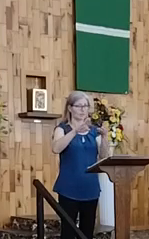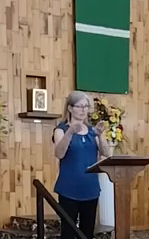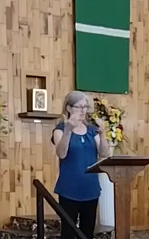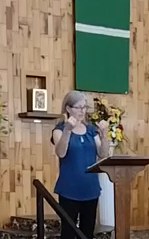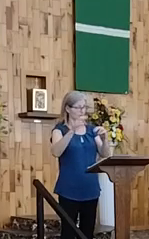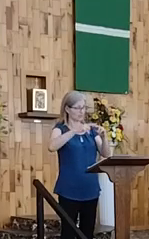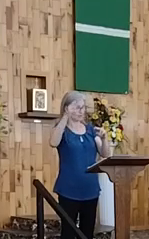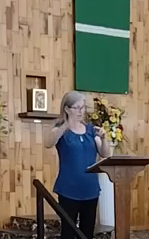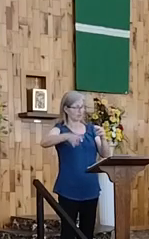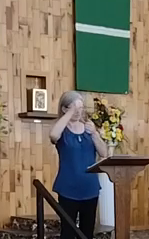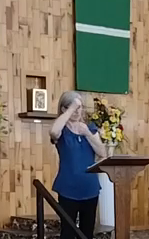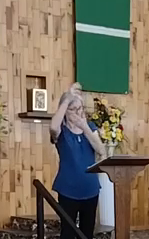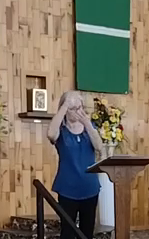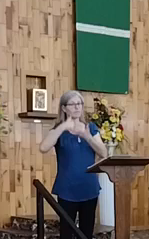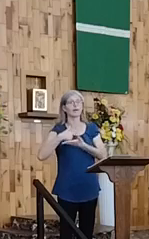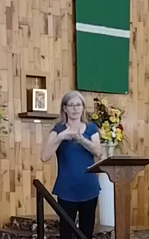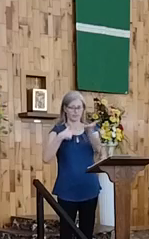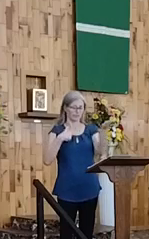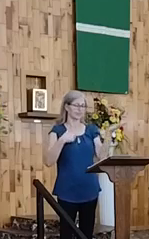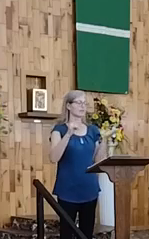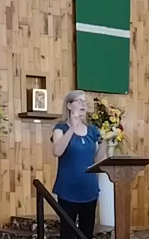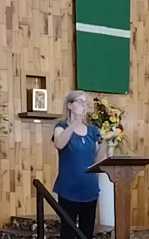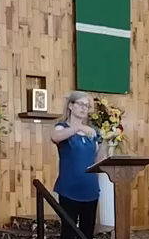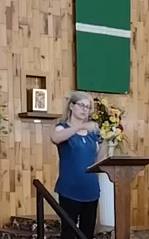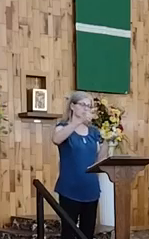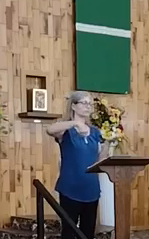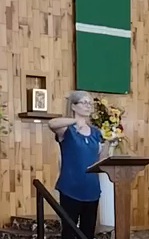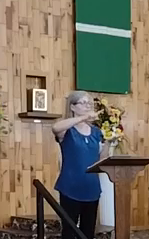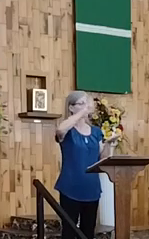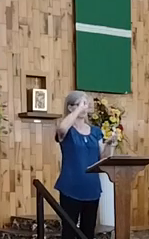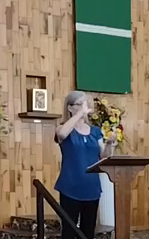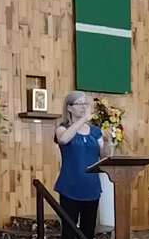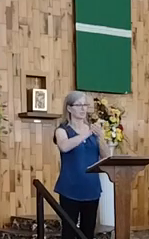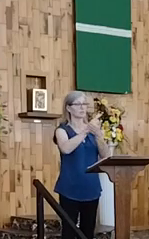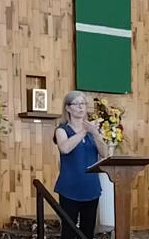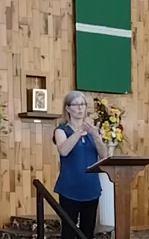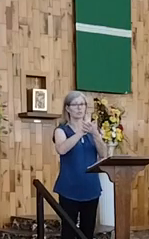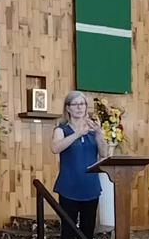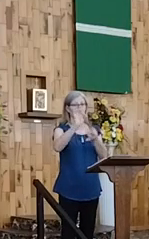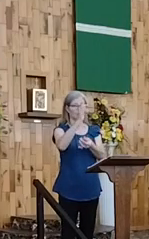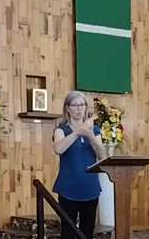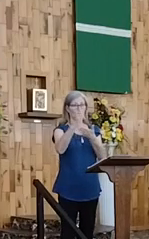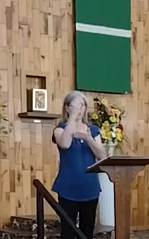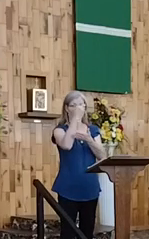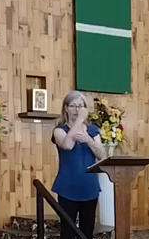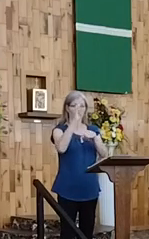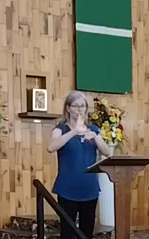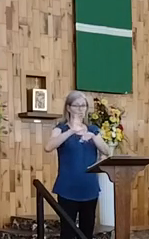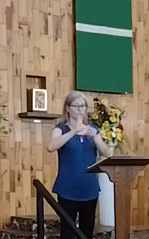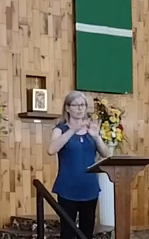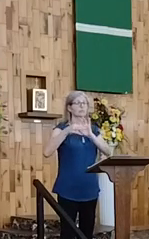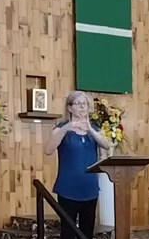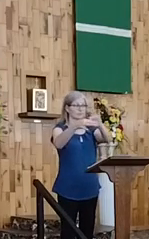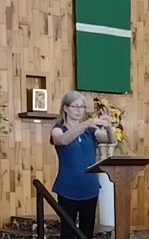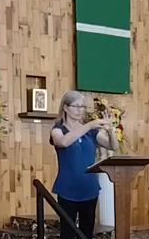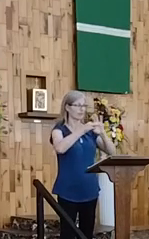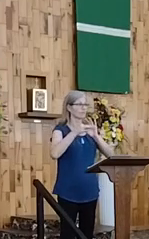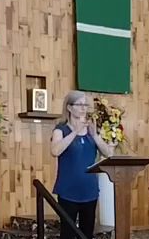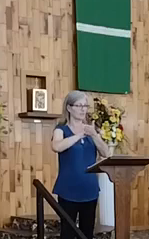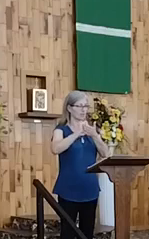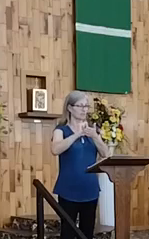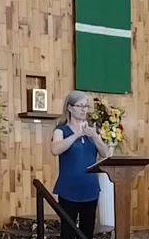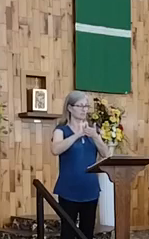dead, and is seated at the right hand of the Father? Do you believe in the Holy Spirit, the Holy Catholic Church, the communion